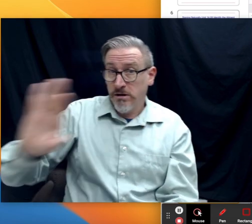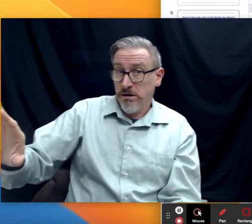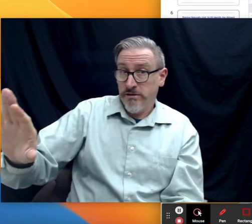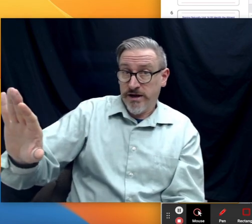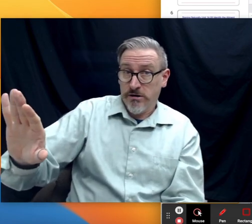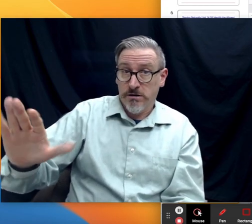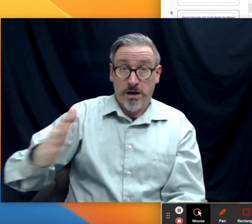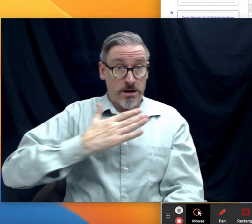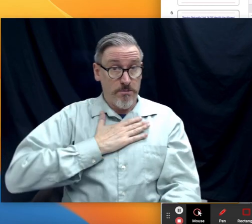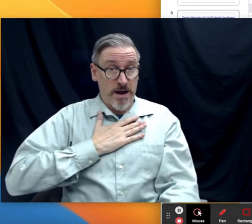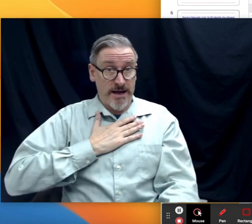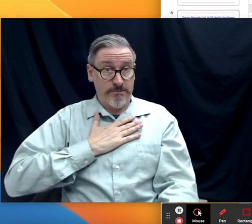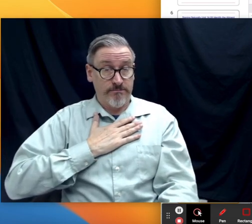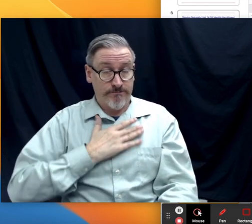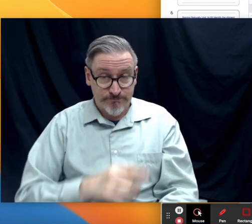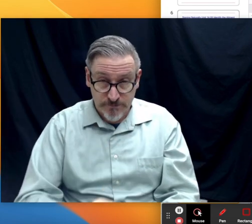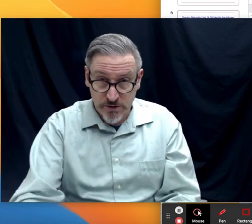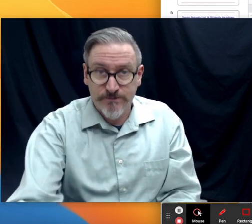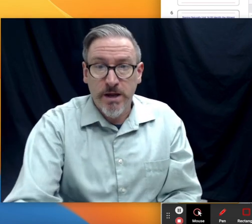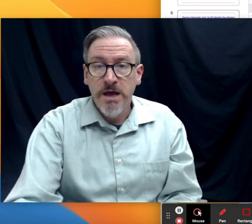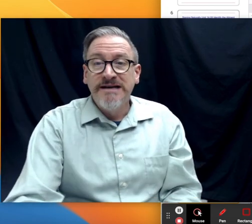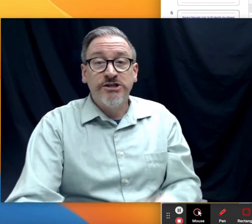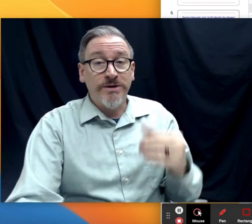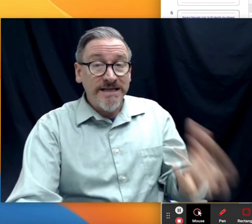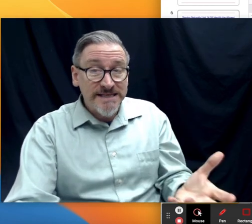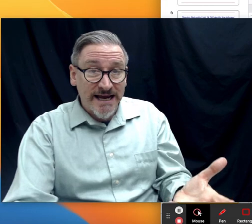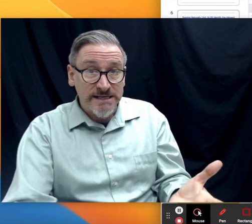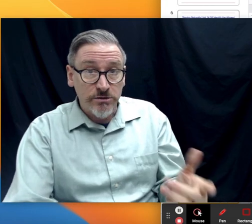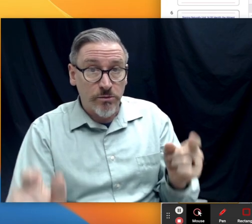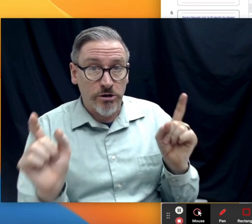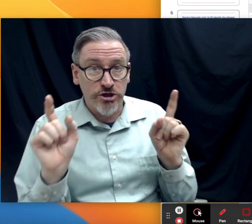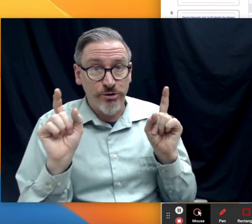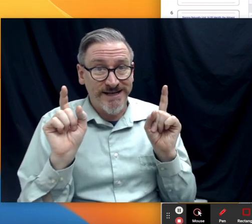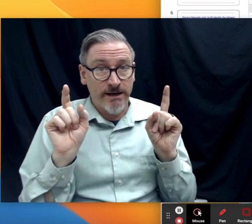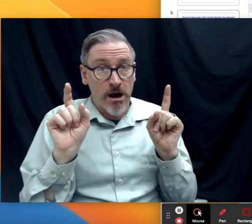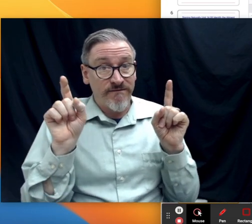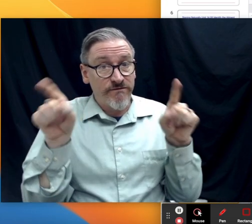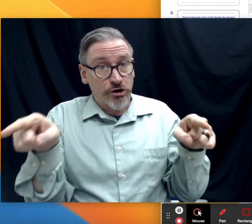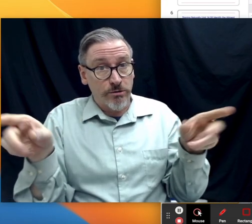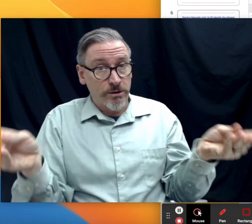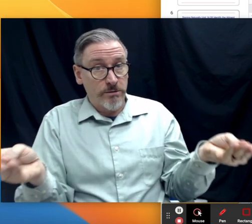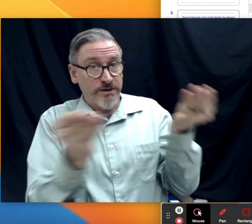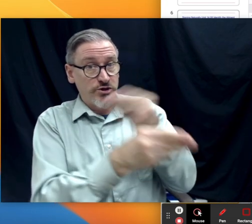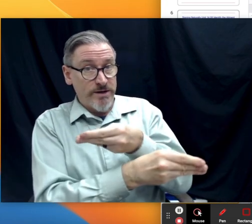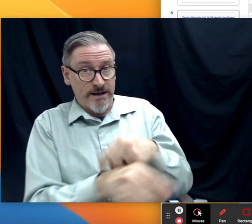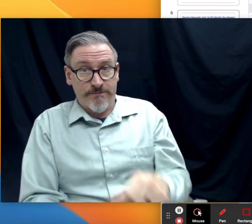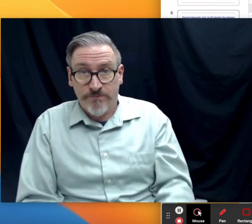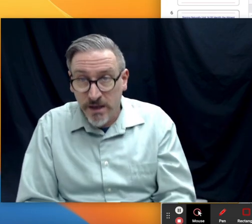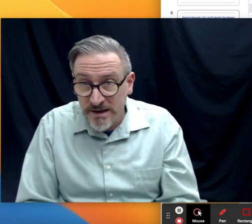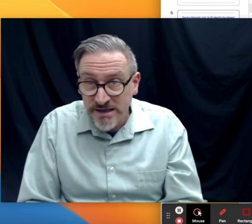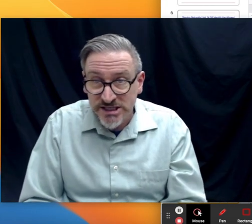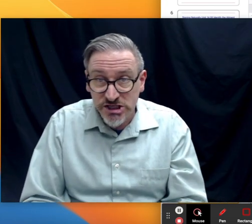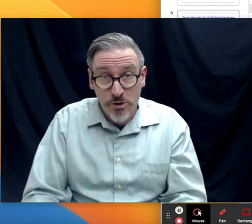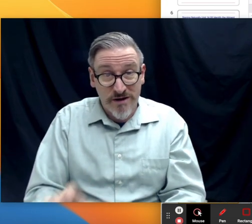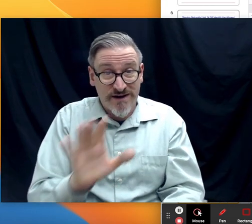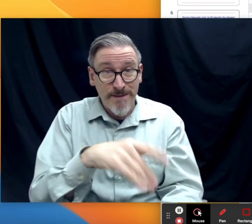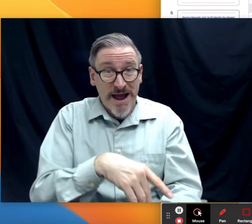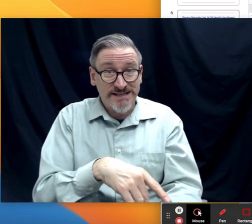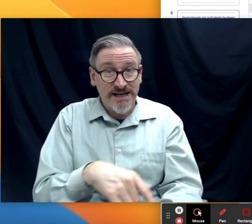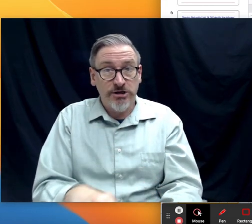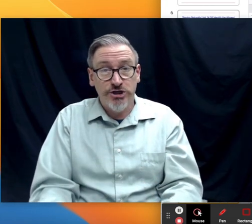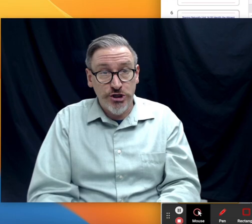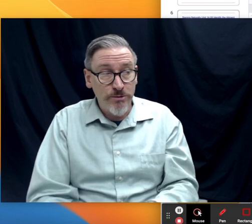There, my. So in this case, we're using a verb between them. So if